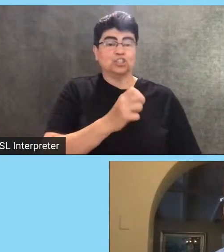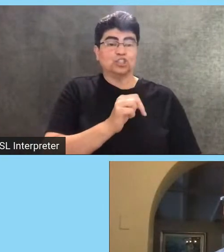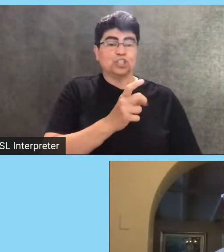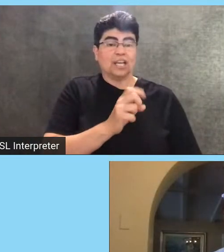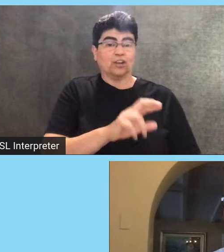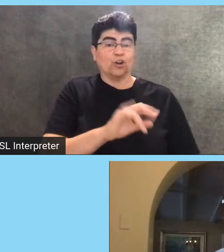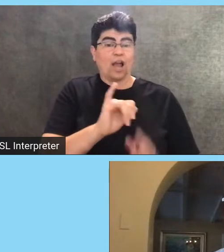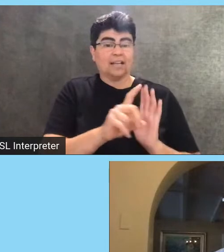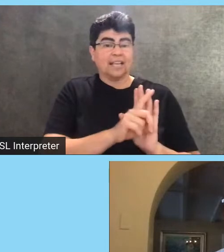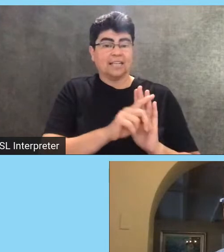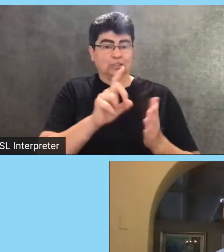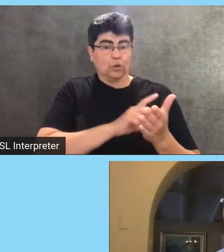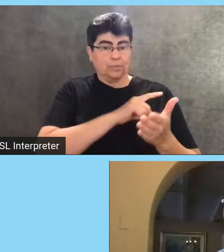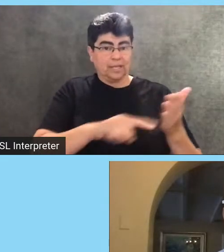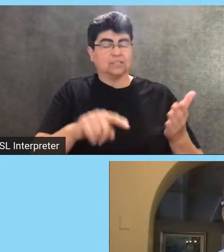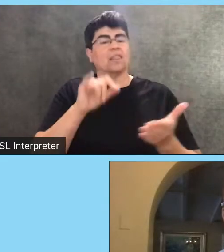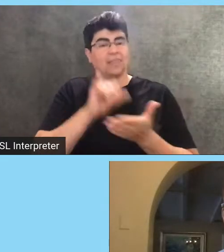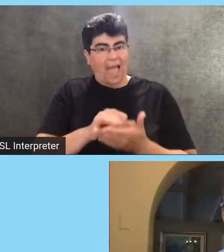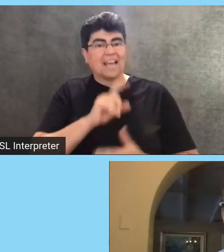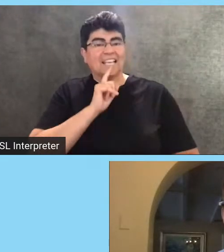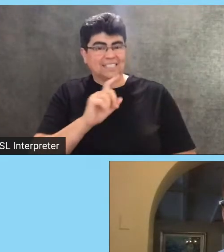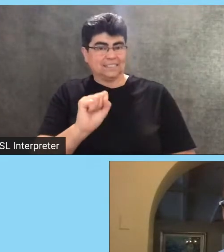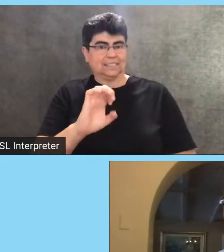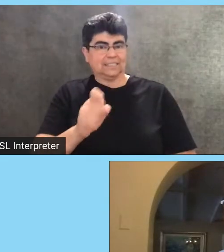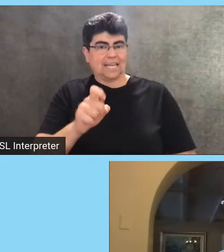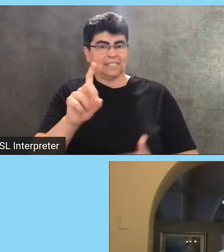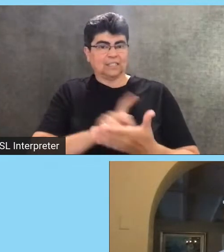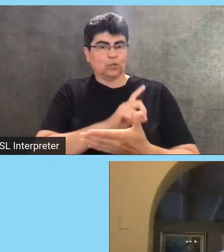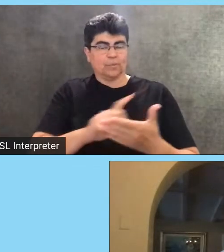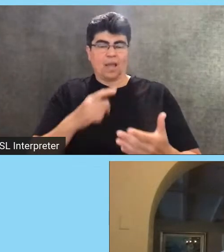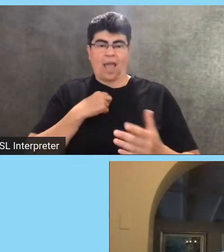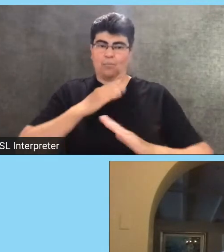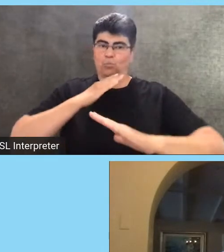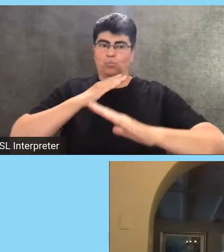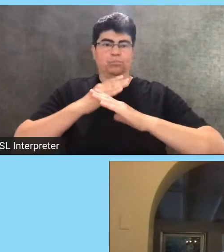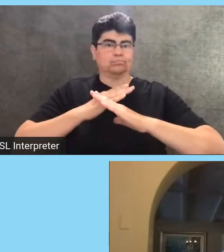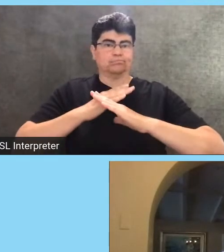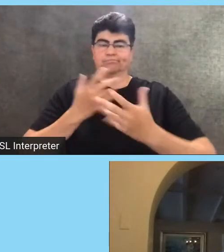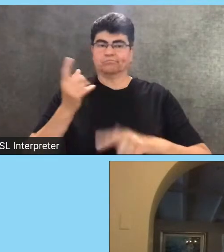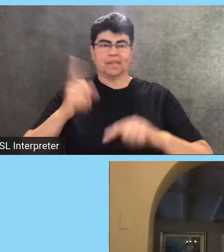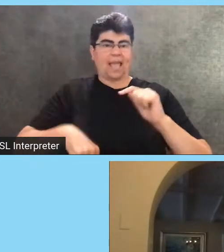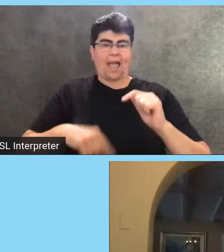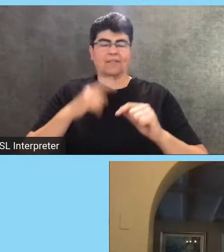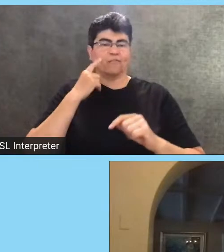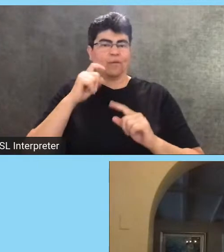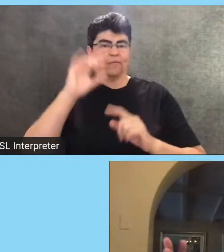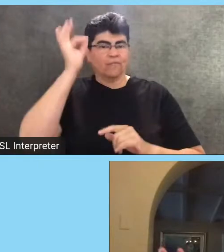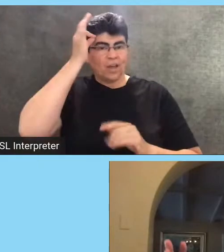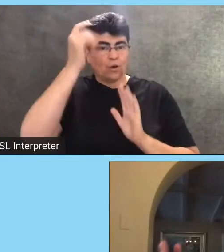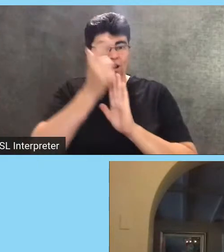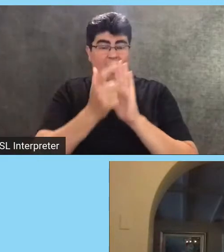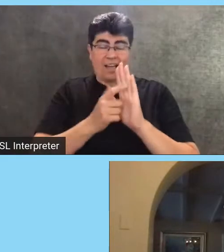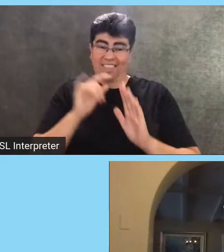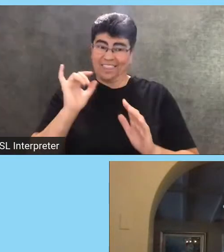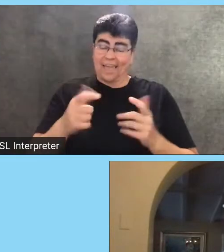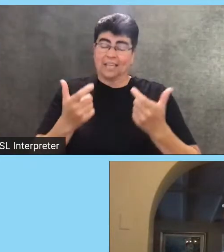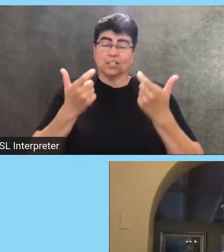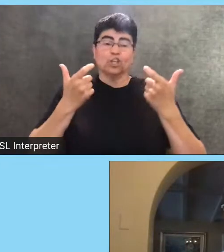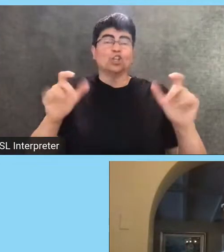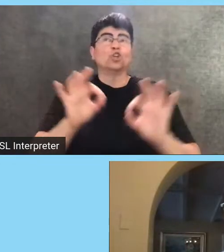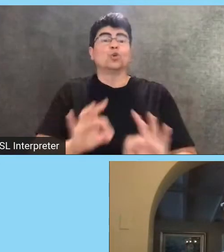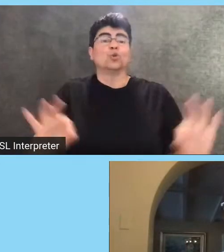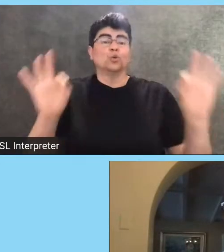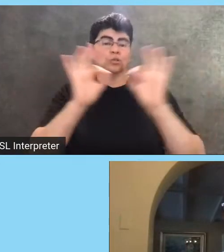discrimination are sex discrimination and prohibited by federal law. Now, this is huge for a number of